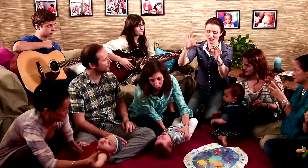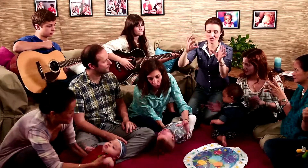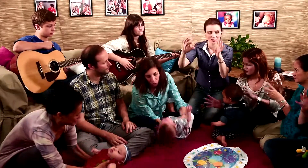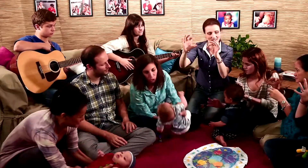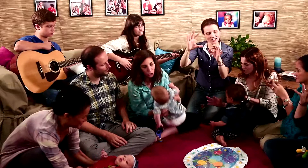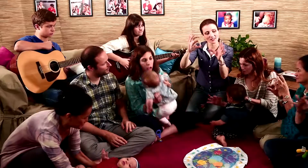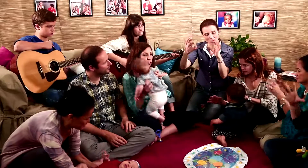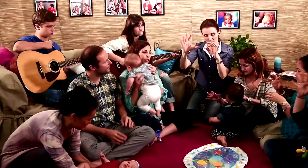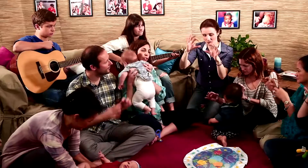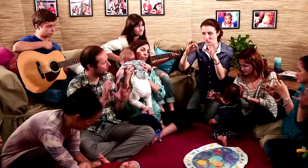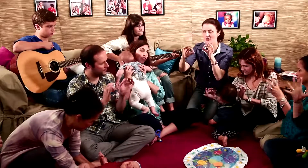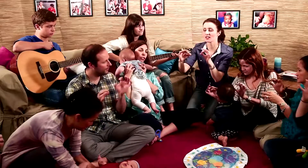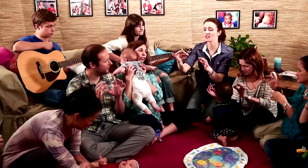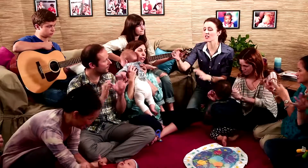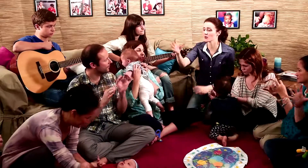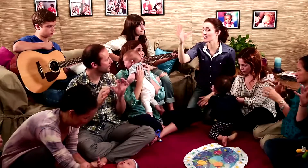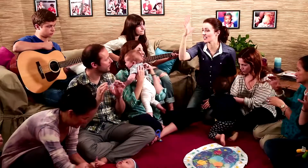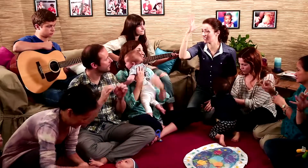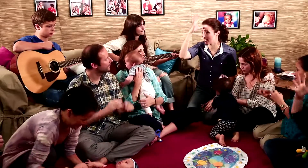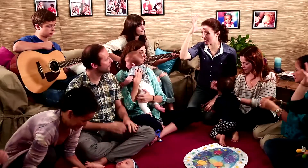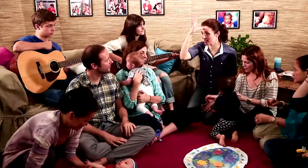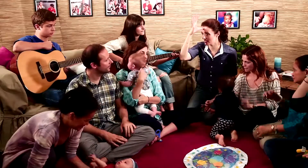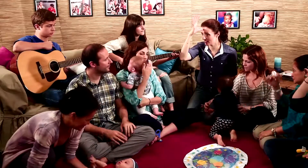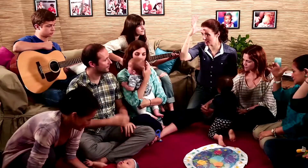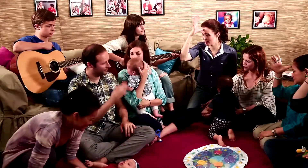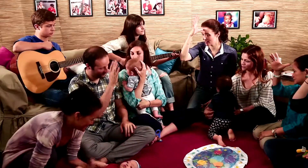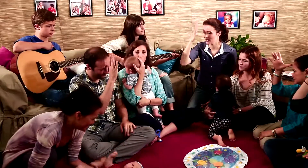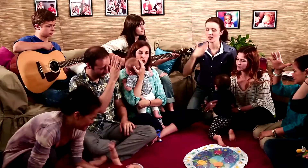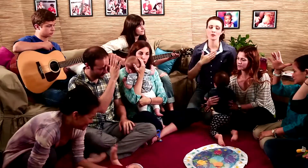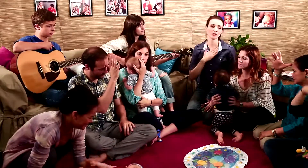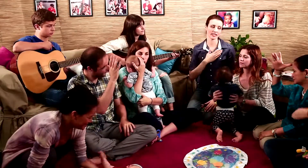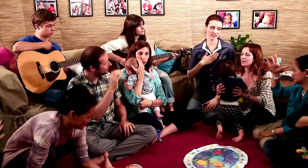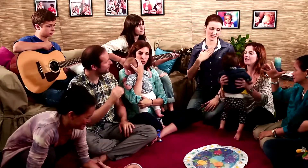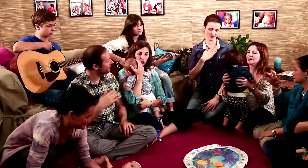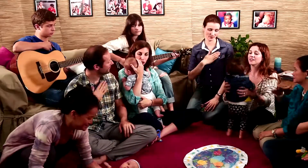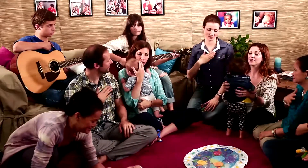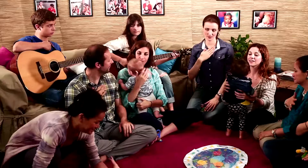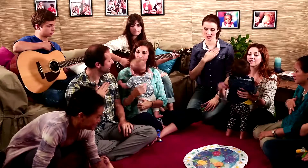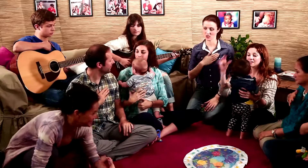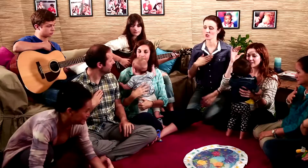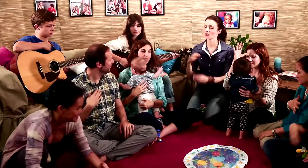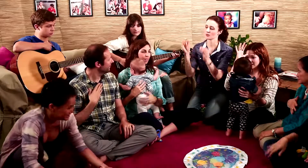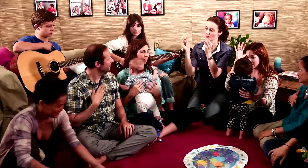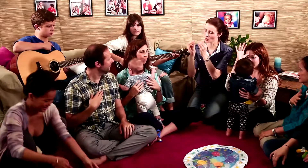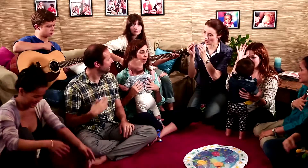bubbles, bubbles. And in this case, we're going to sing Daddy, please. So it's going to be